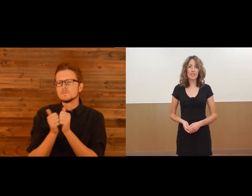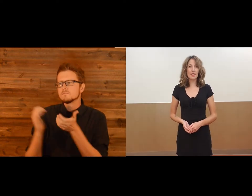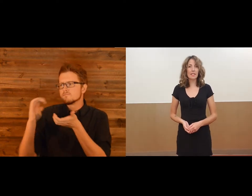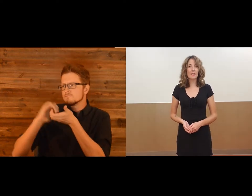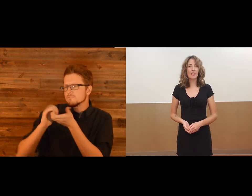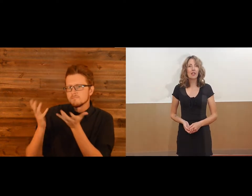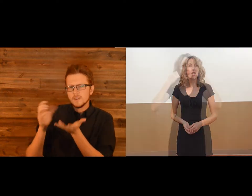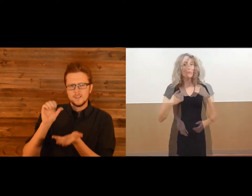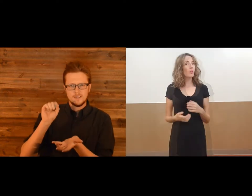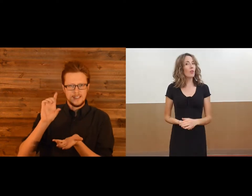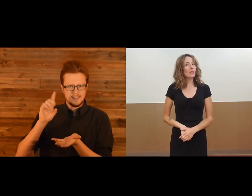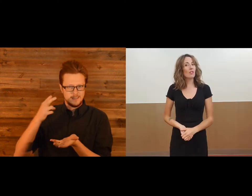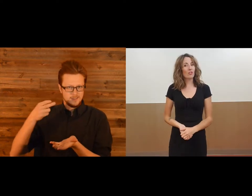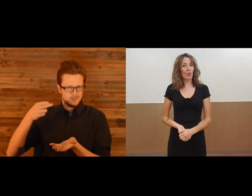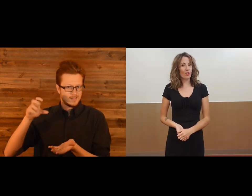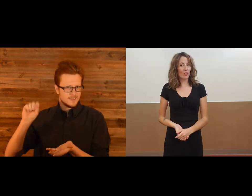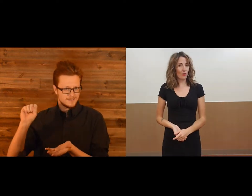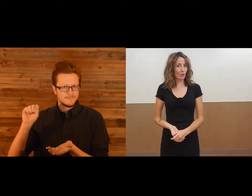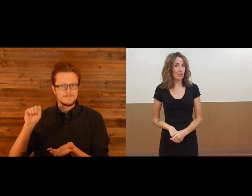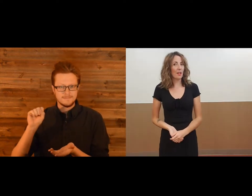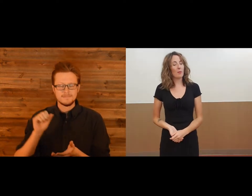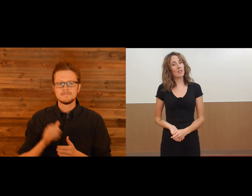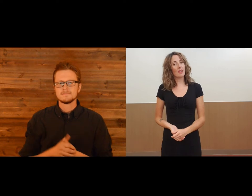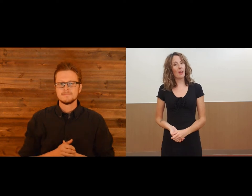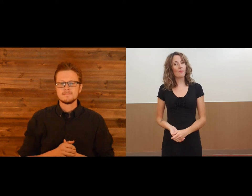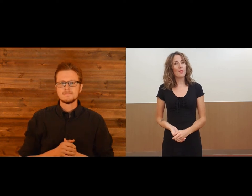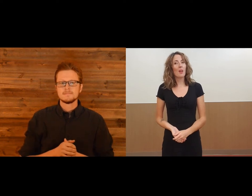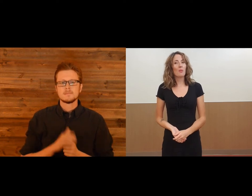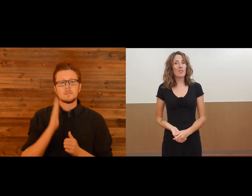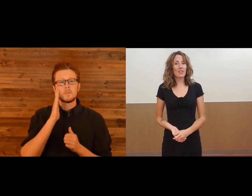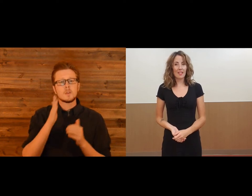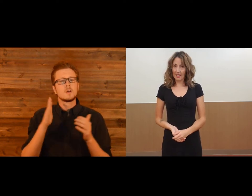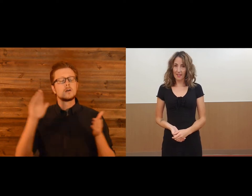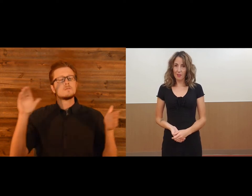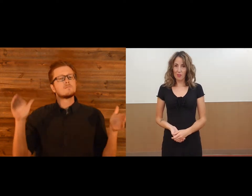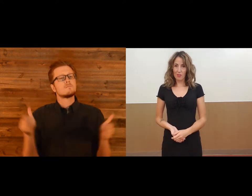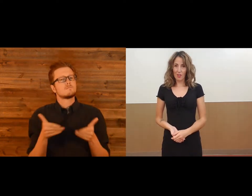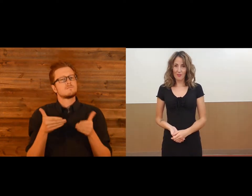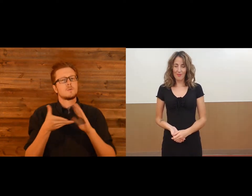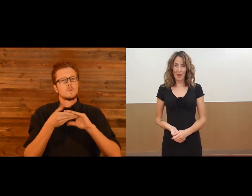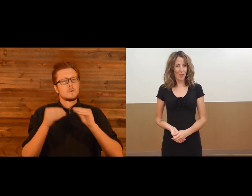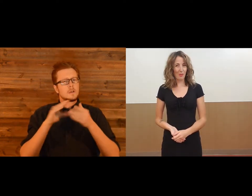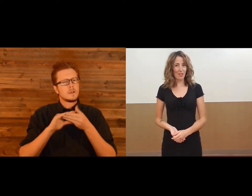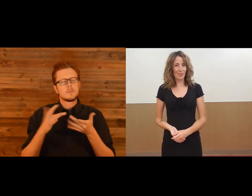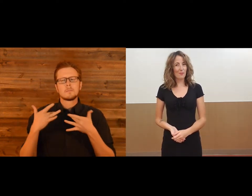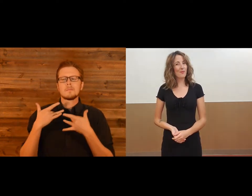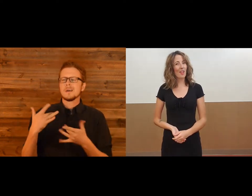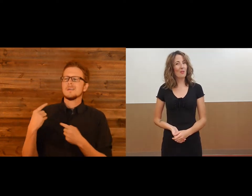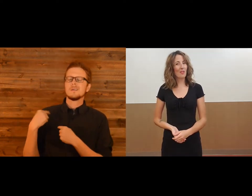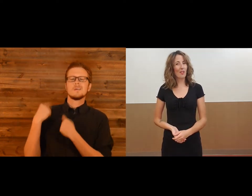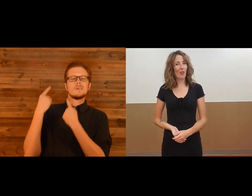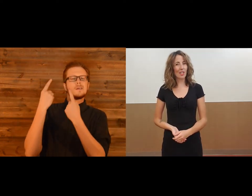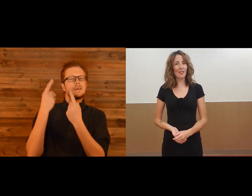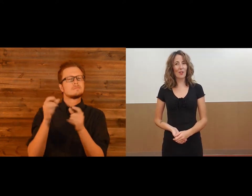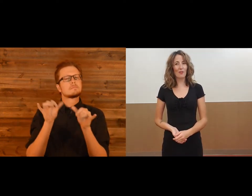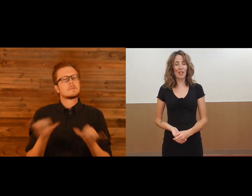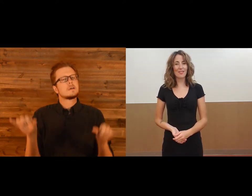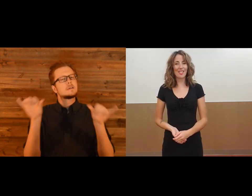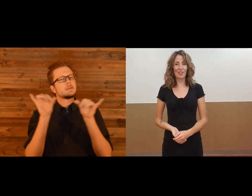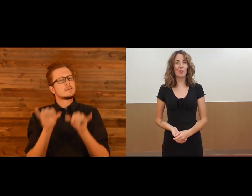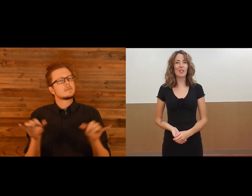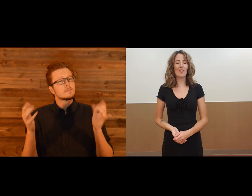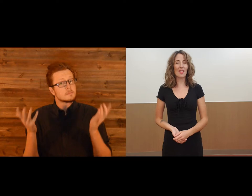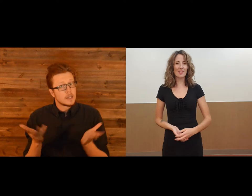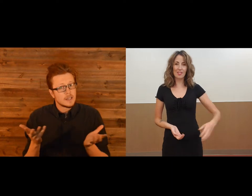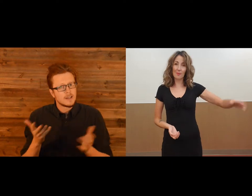Hearing Services. And we're going to start our story time today with a sign language song that we always do called Hello